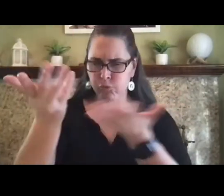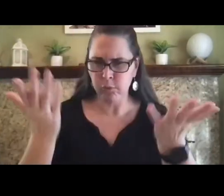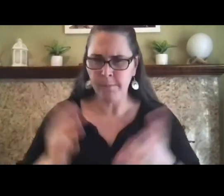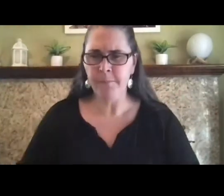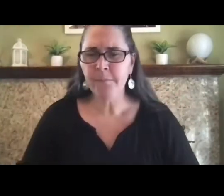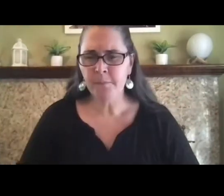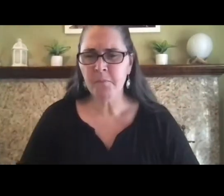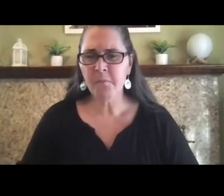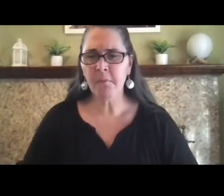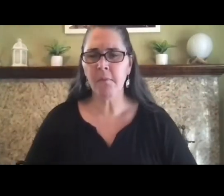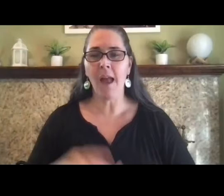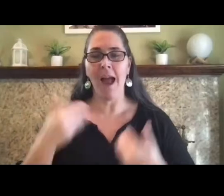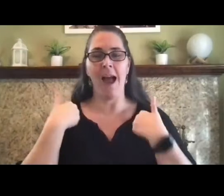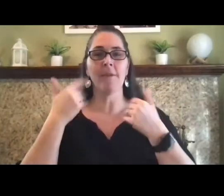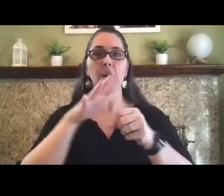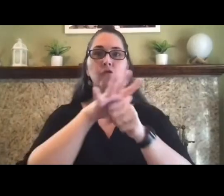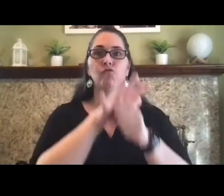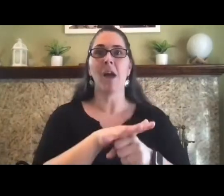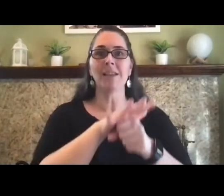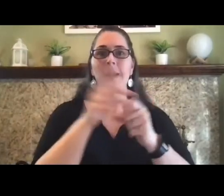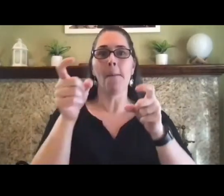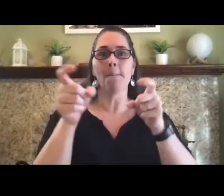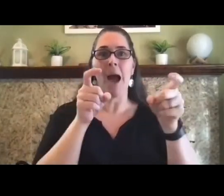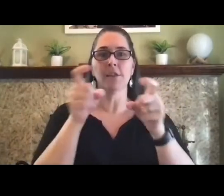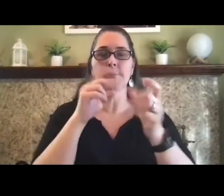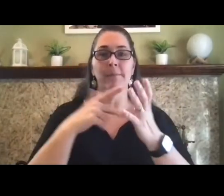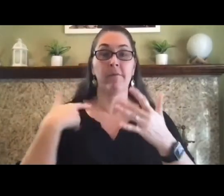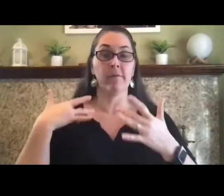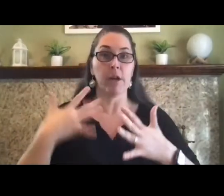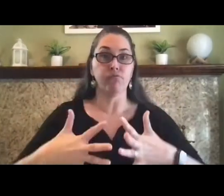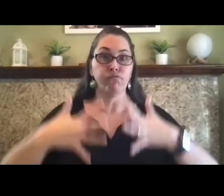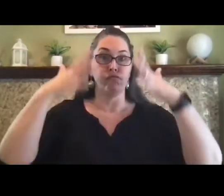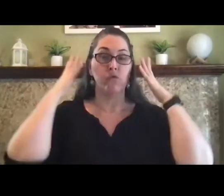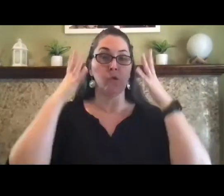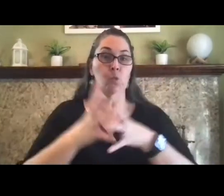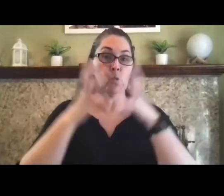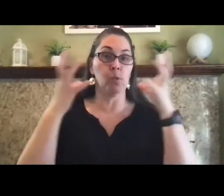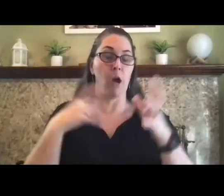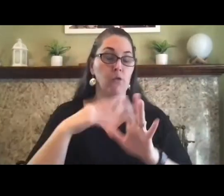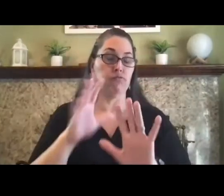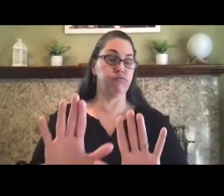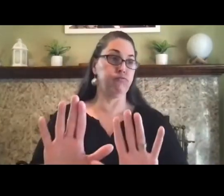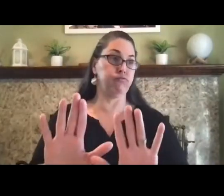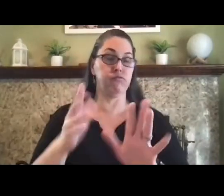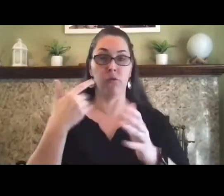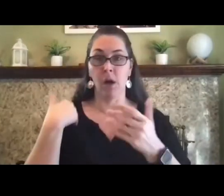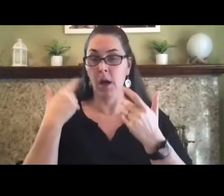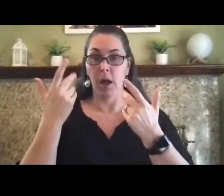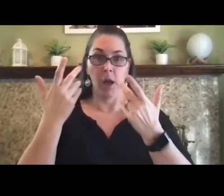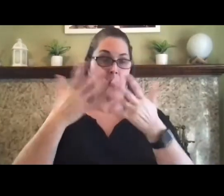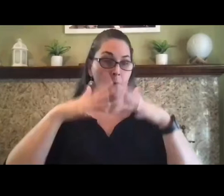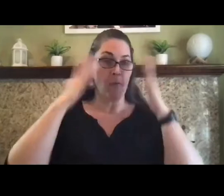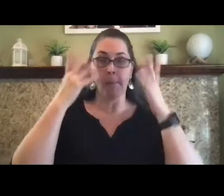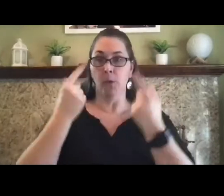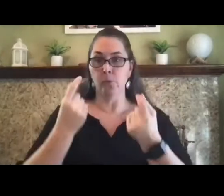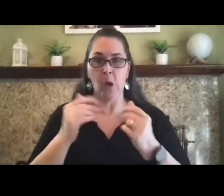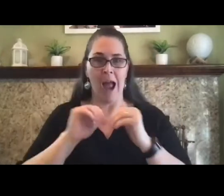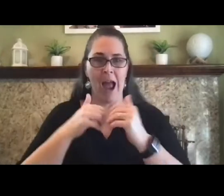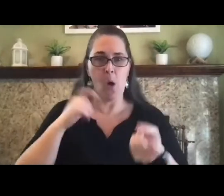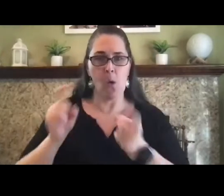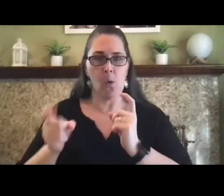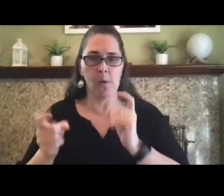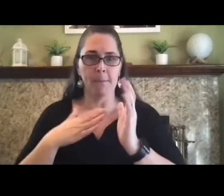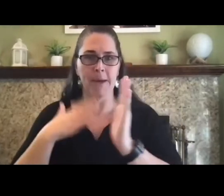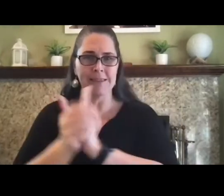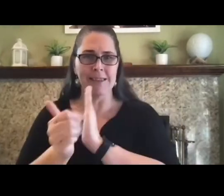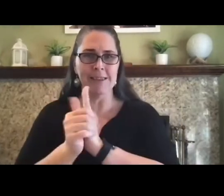clarify understanding of a discussion or open communication. There's also stress management skills, which include feeling overwhelmed or feeling like